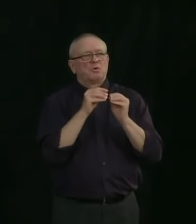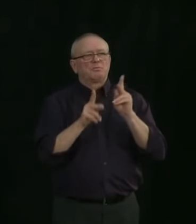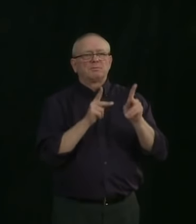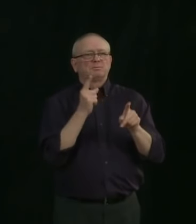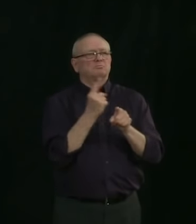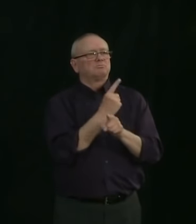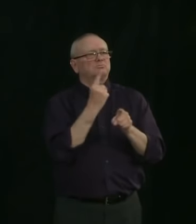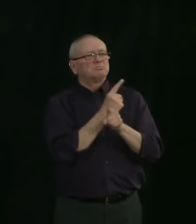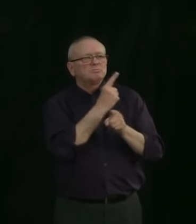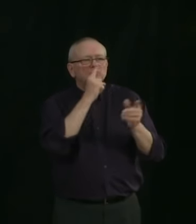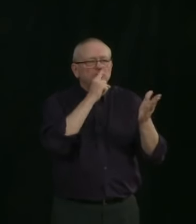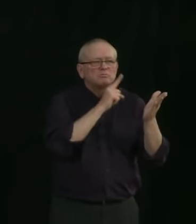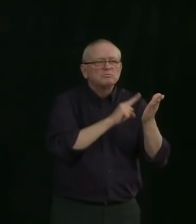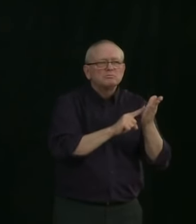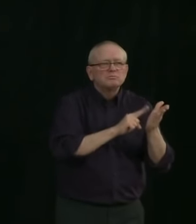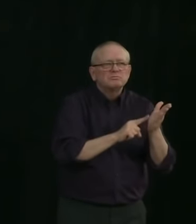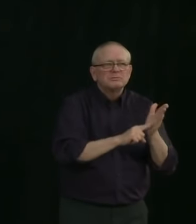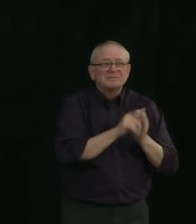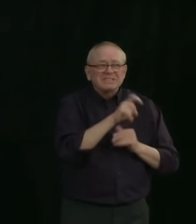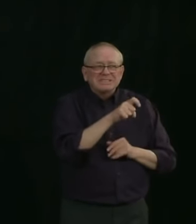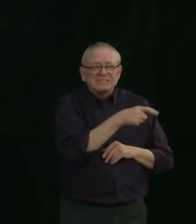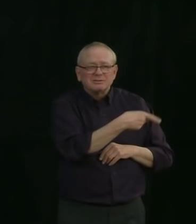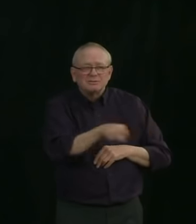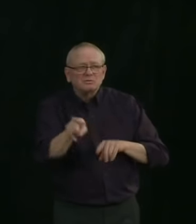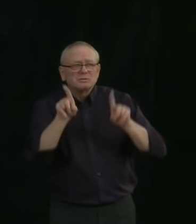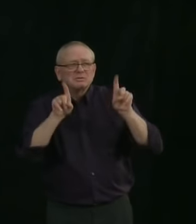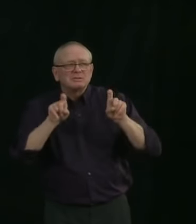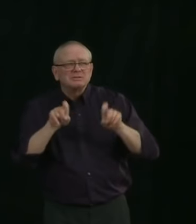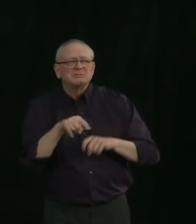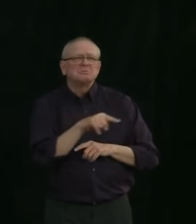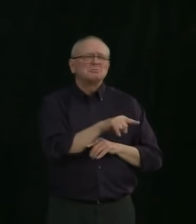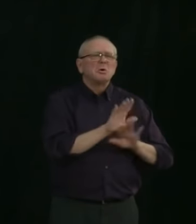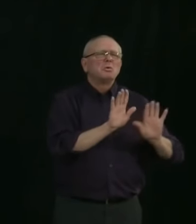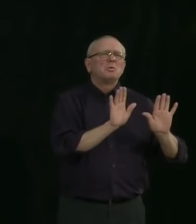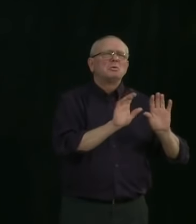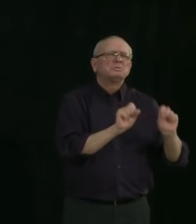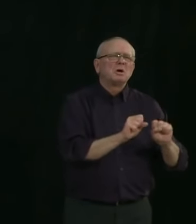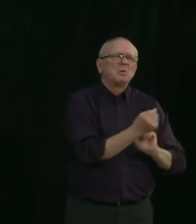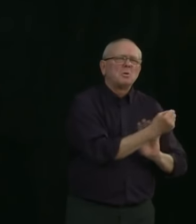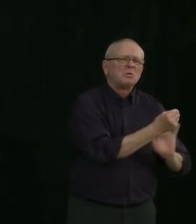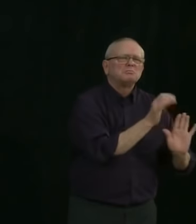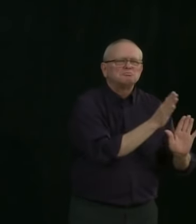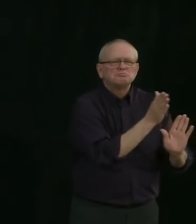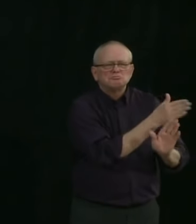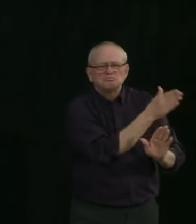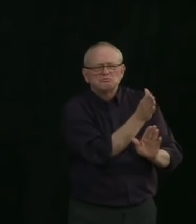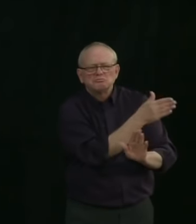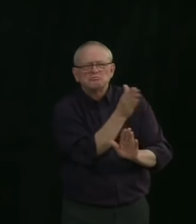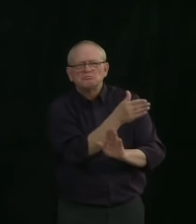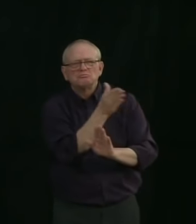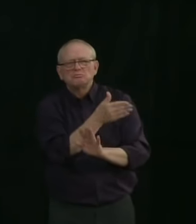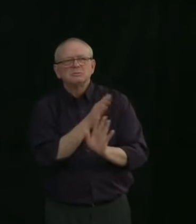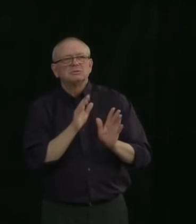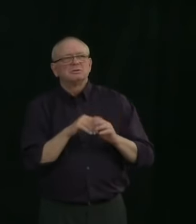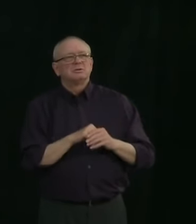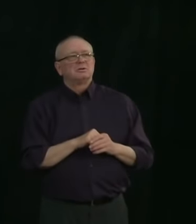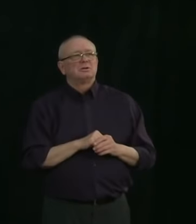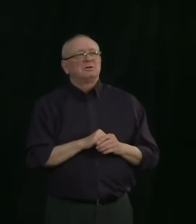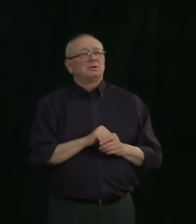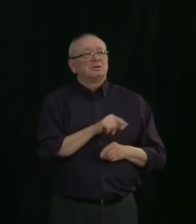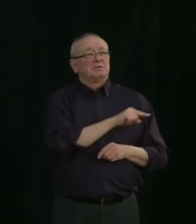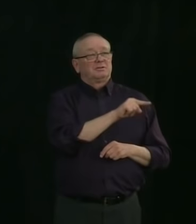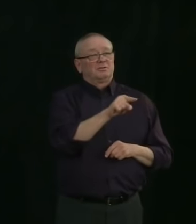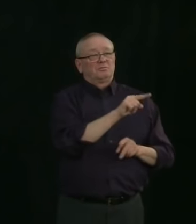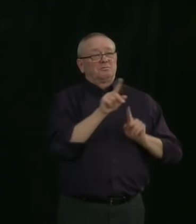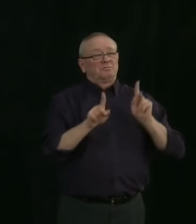for testing. And so right now, I really encourage anyone who meets the criteria for testing, who has symptoms related to